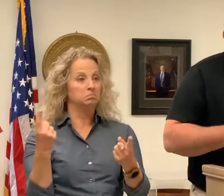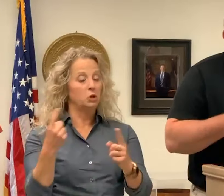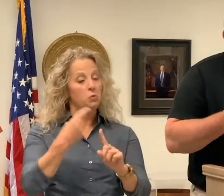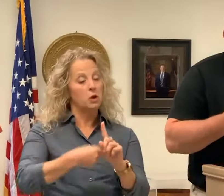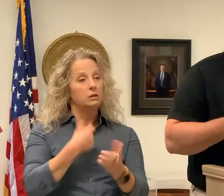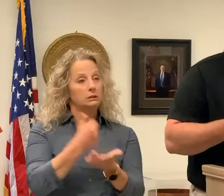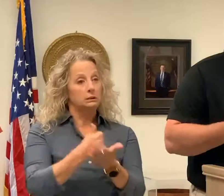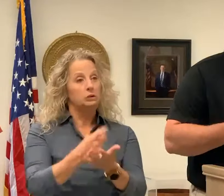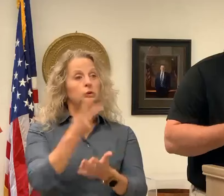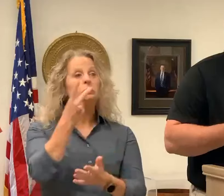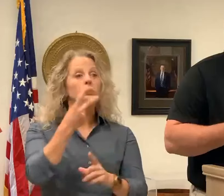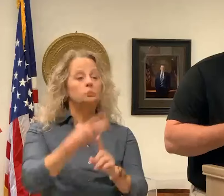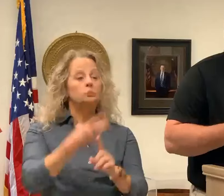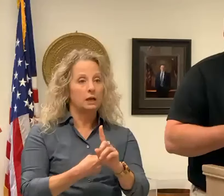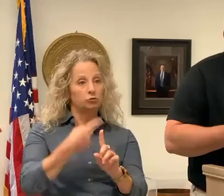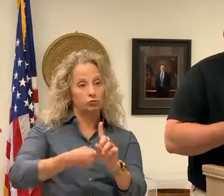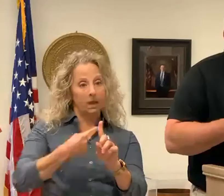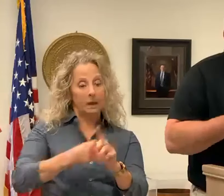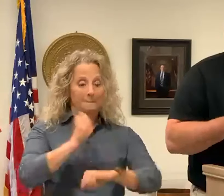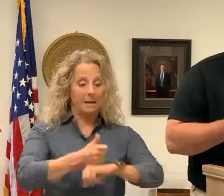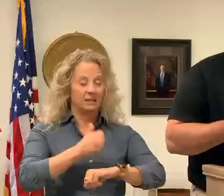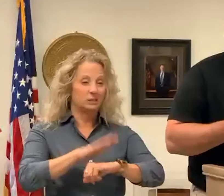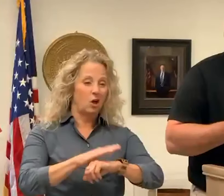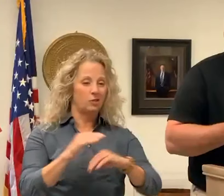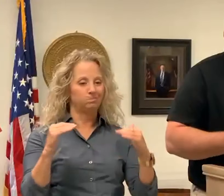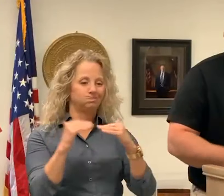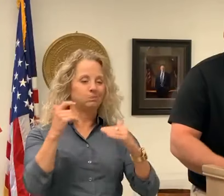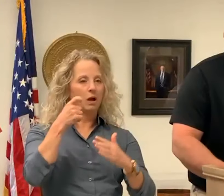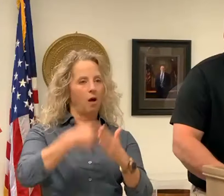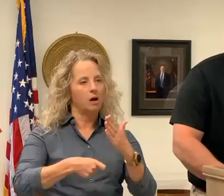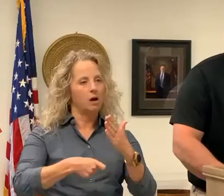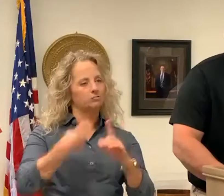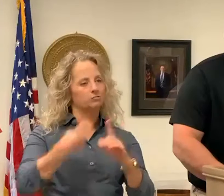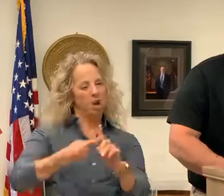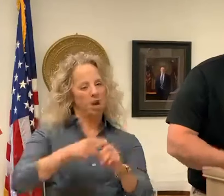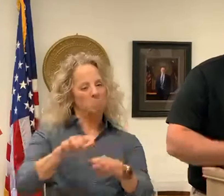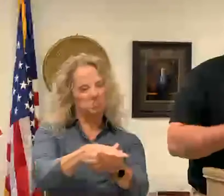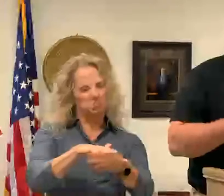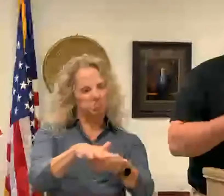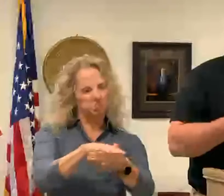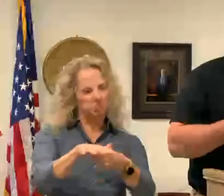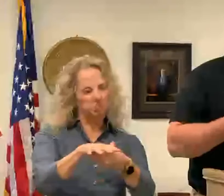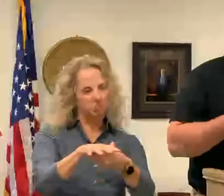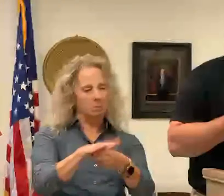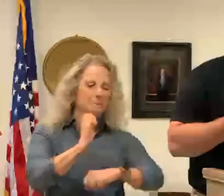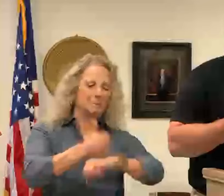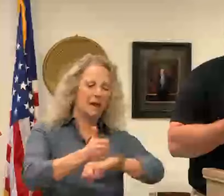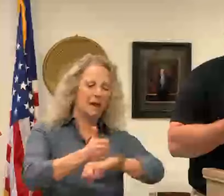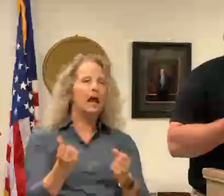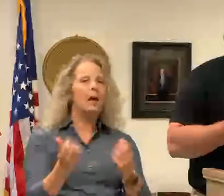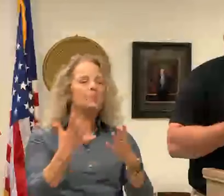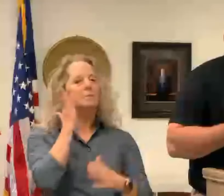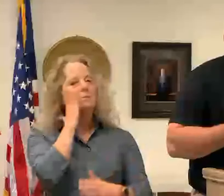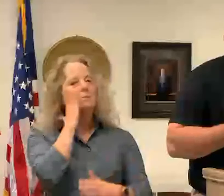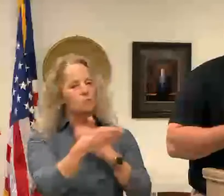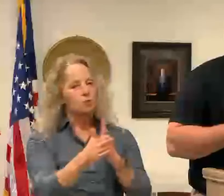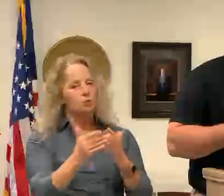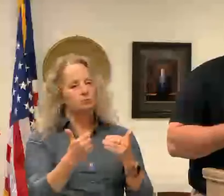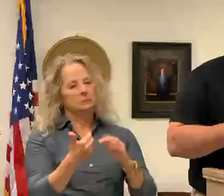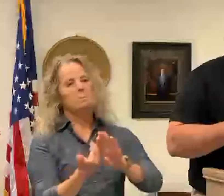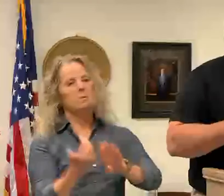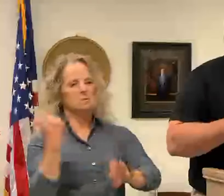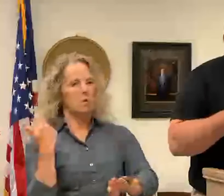assistance is 2 months of rent based on the fair market rental rate, for based on how many bedrooms they had